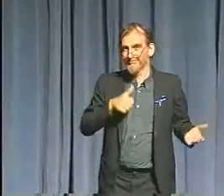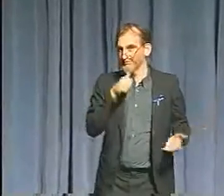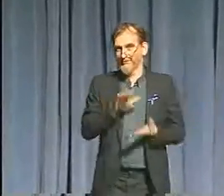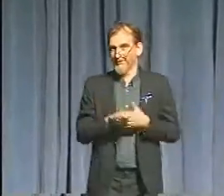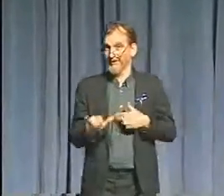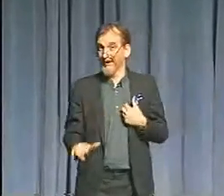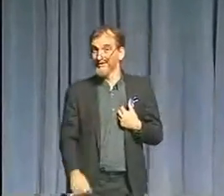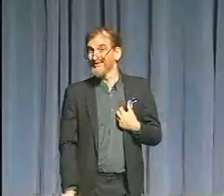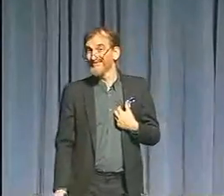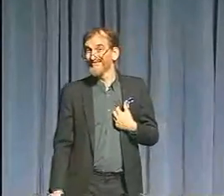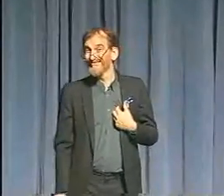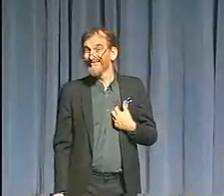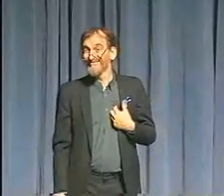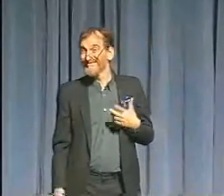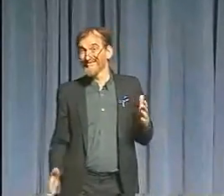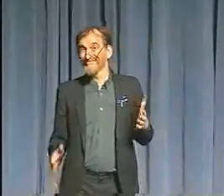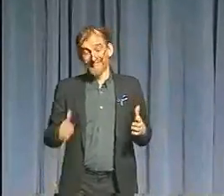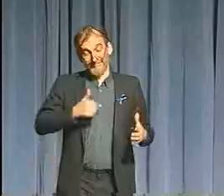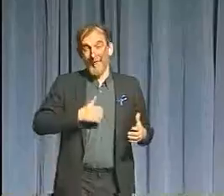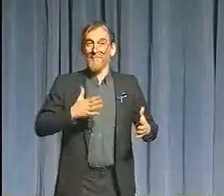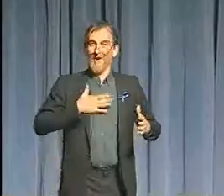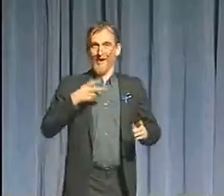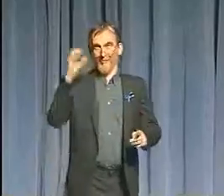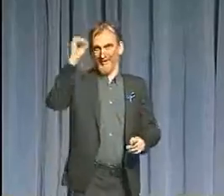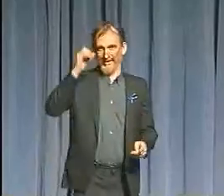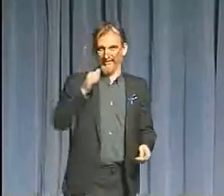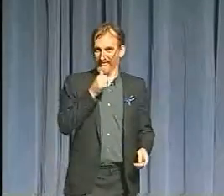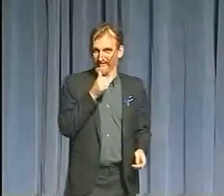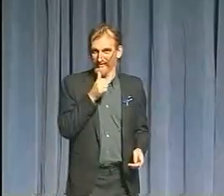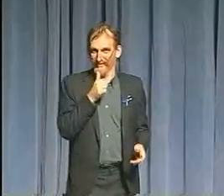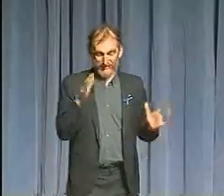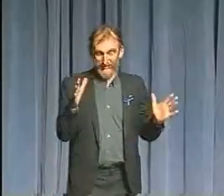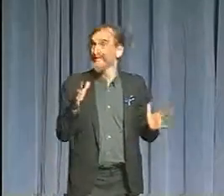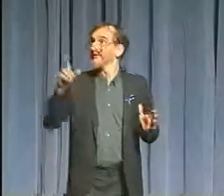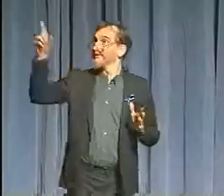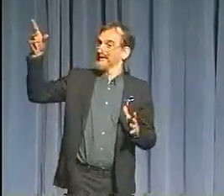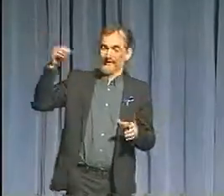we a mistake? I'm sorry, I don't believe that. That's just my opinion, but